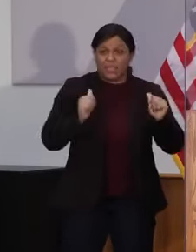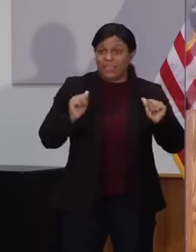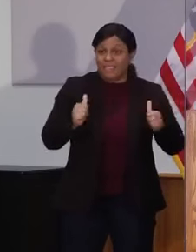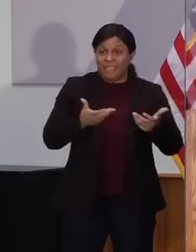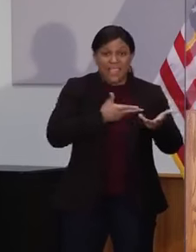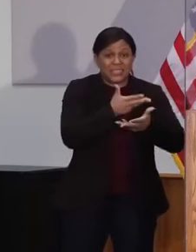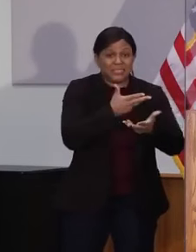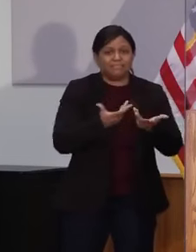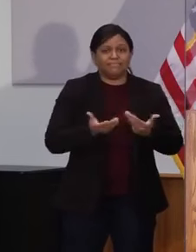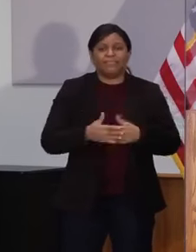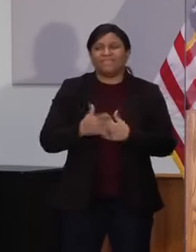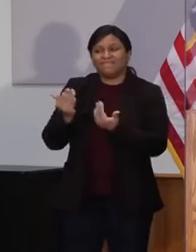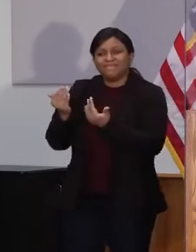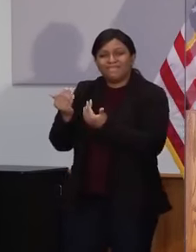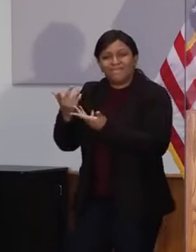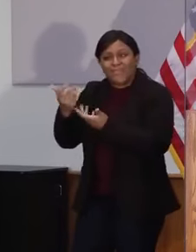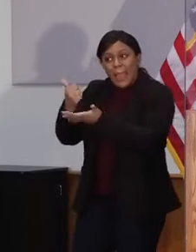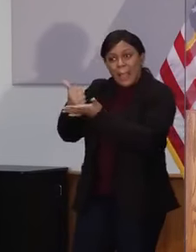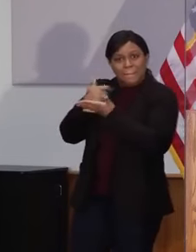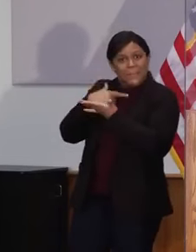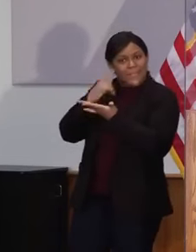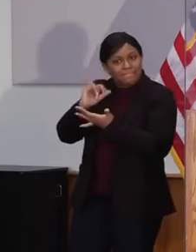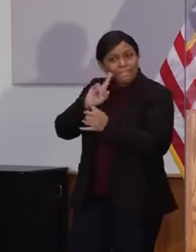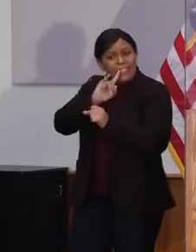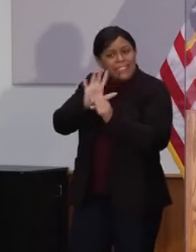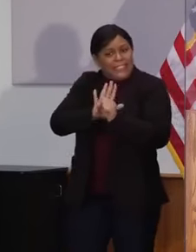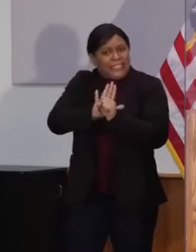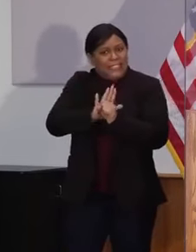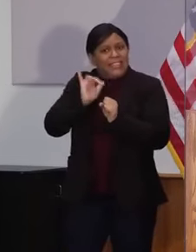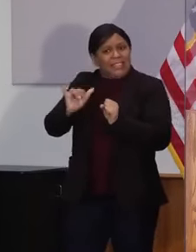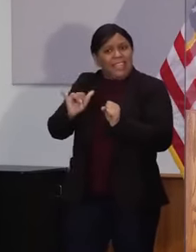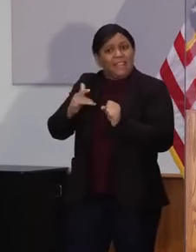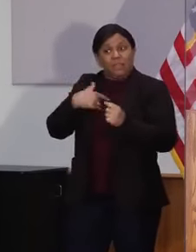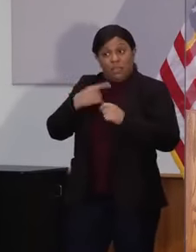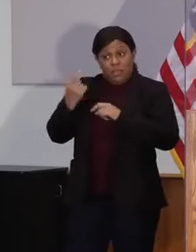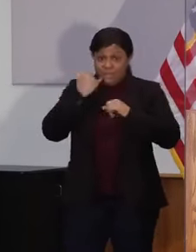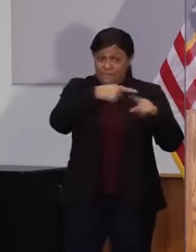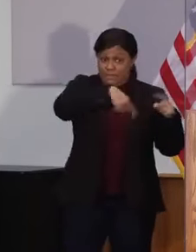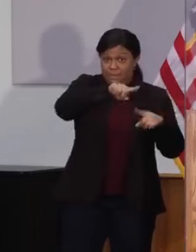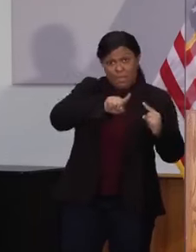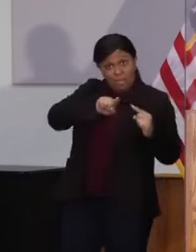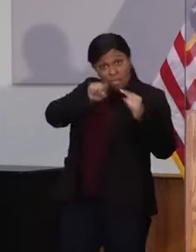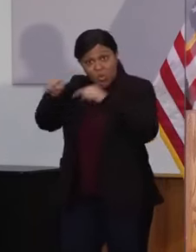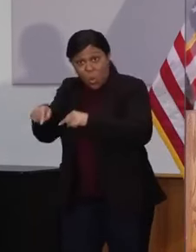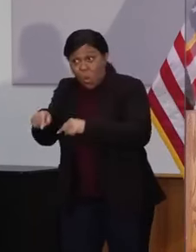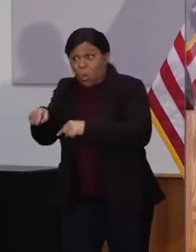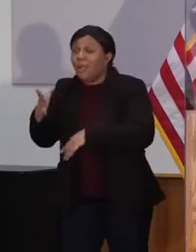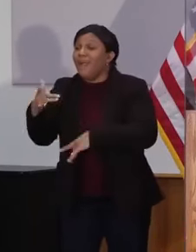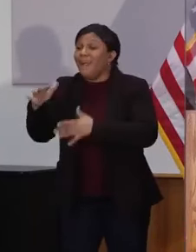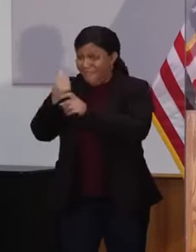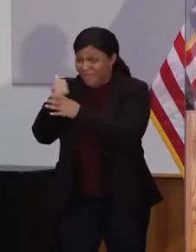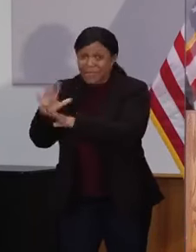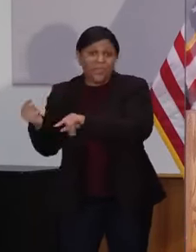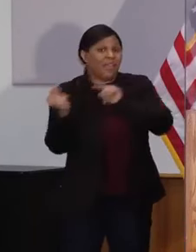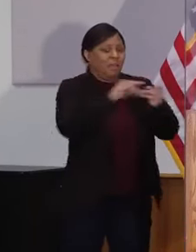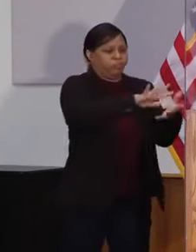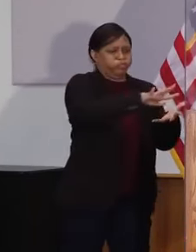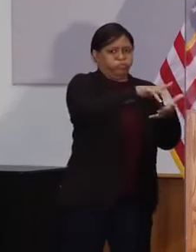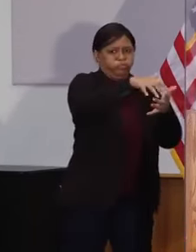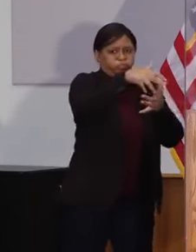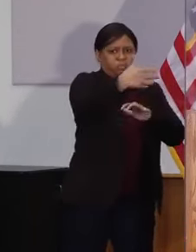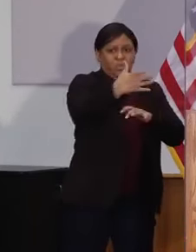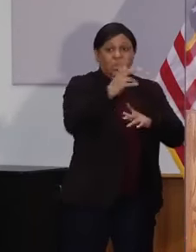or at least guaranteed that they would not be out of pocket, where they would not be out of budget, where they wouldn't have to lay people off or have to cut their budget in